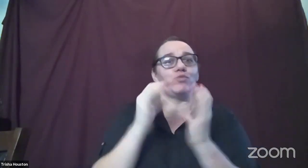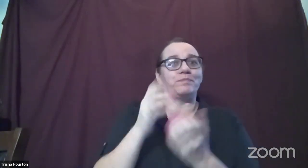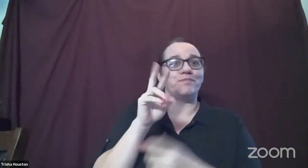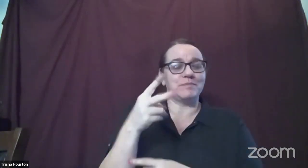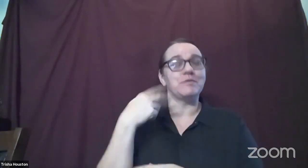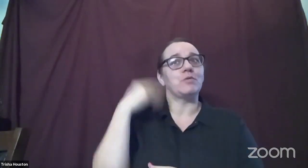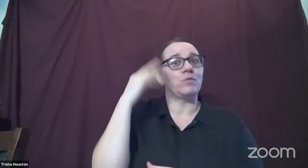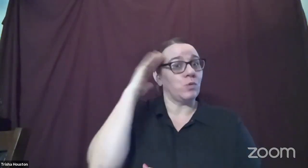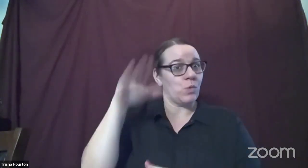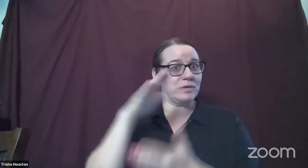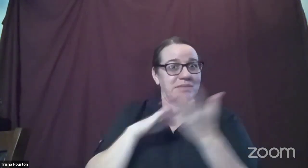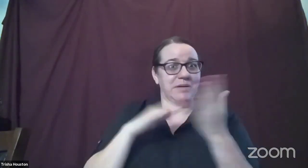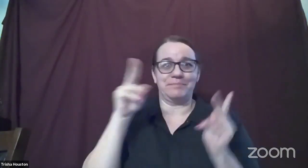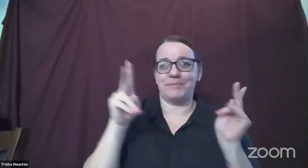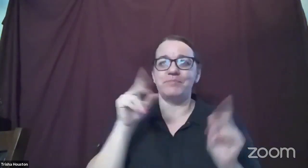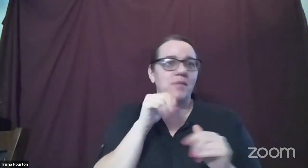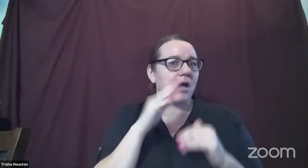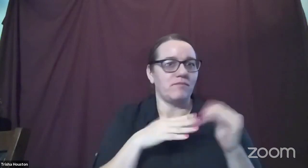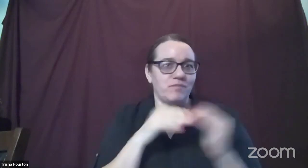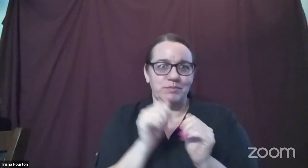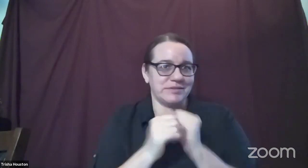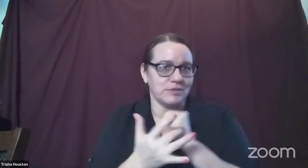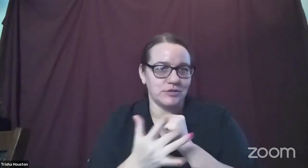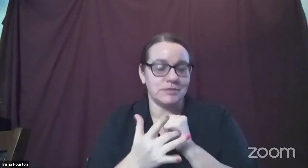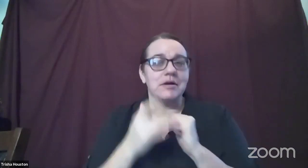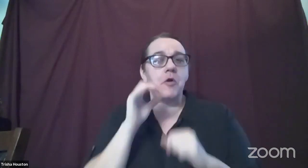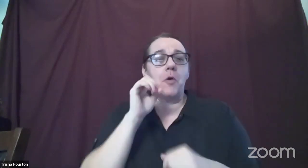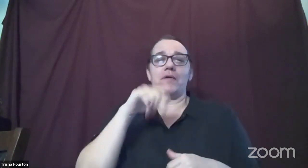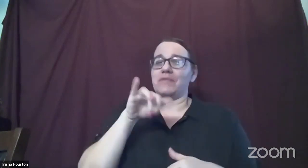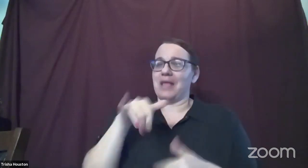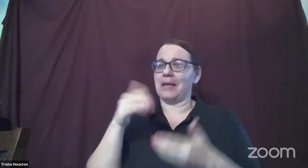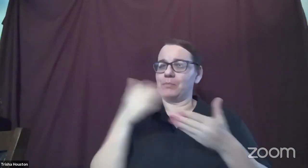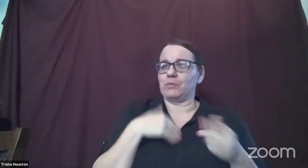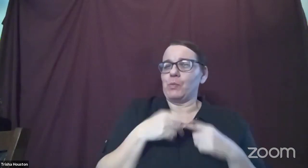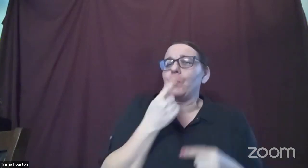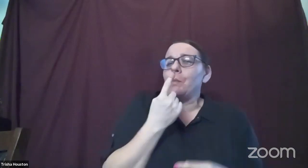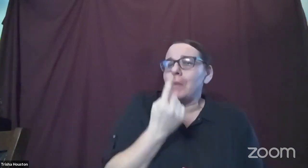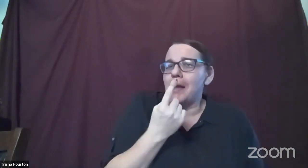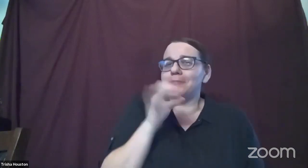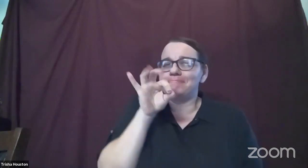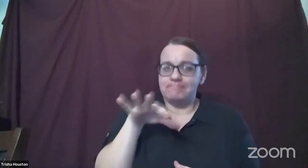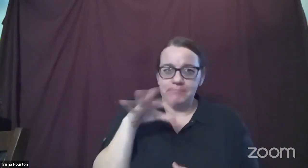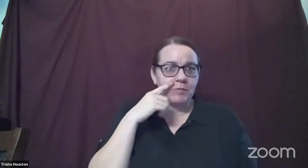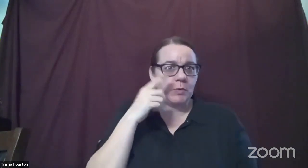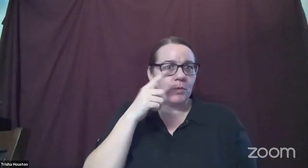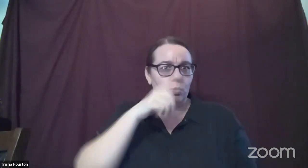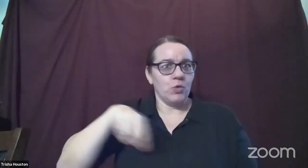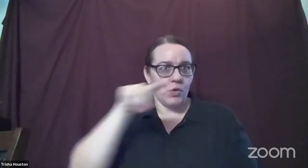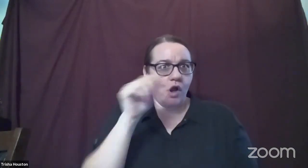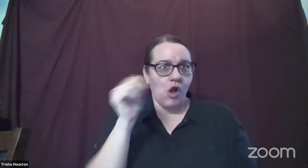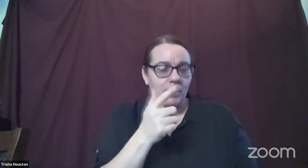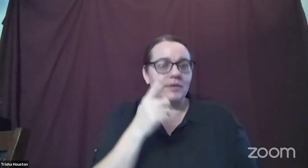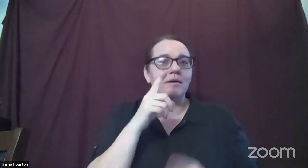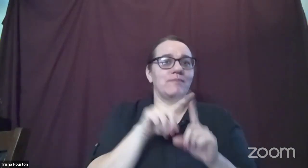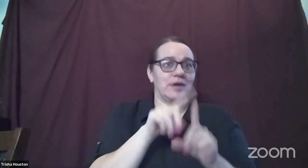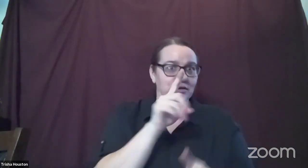For the senior citizens group, thank you for sharing that. I know some are less comfortable with